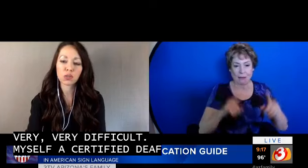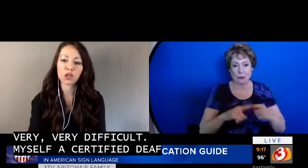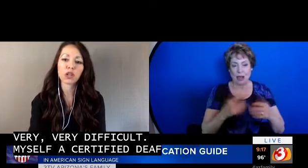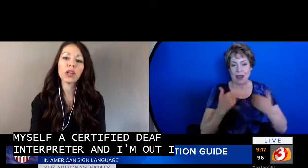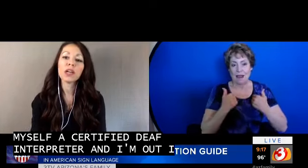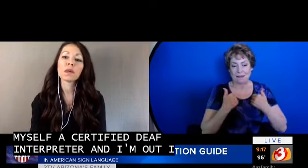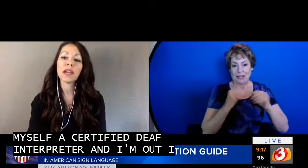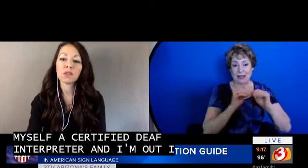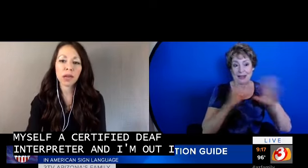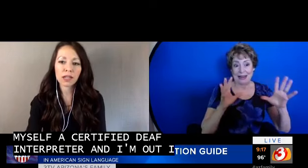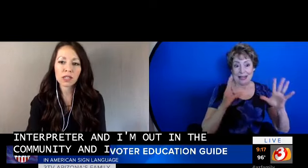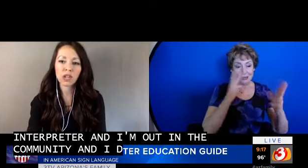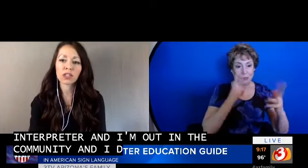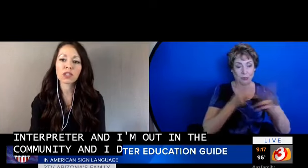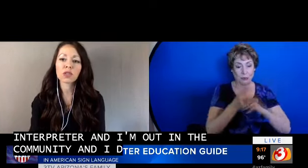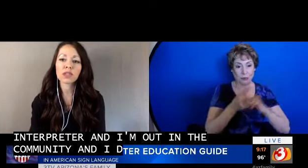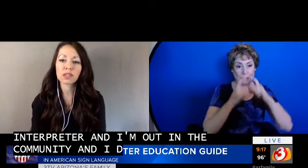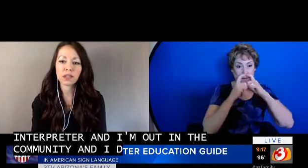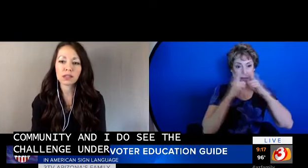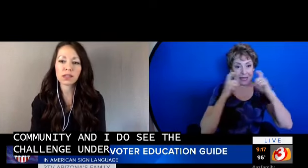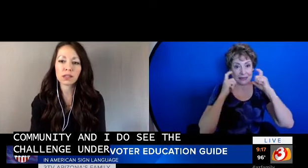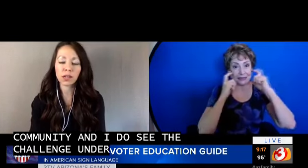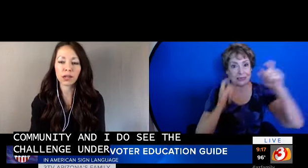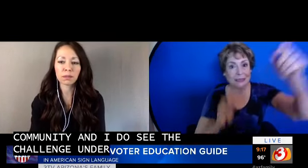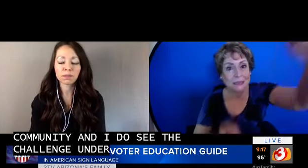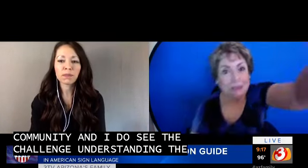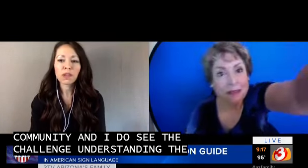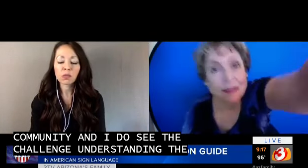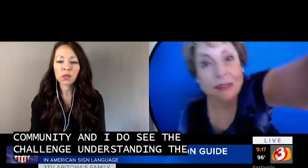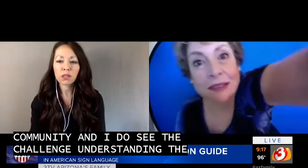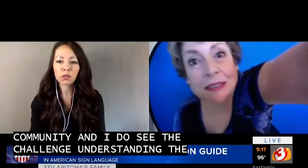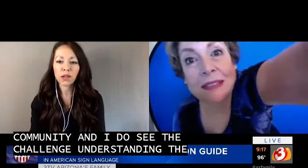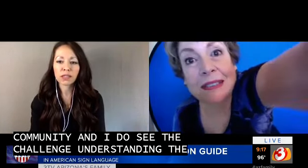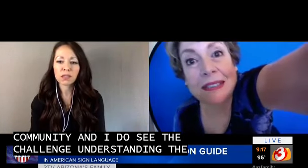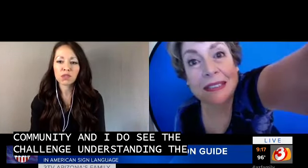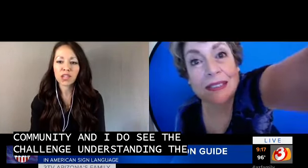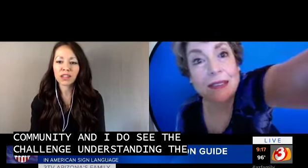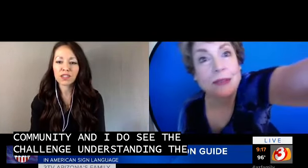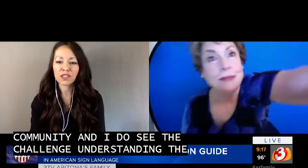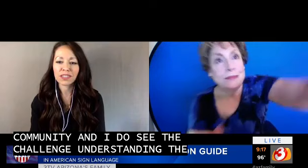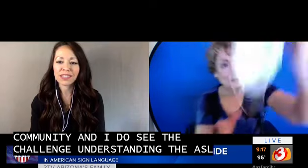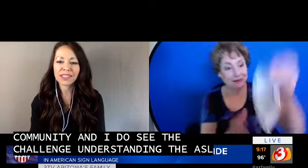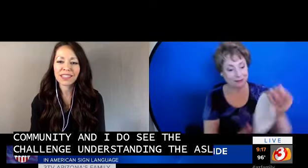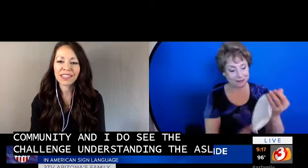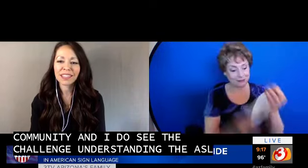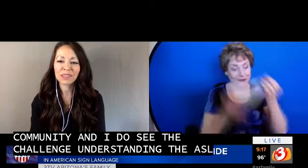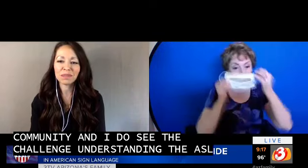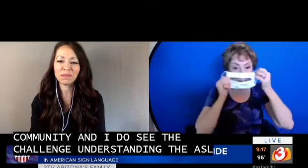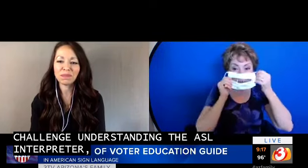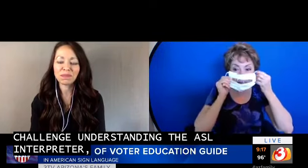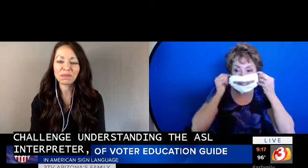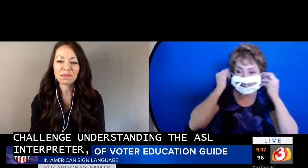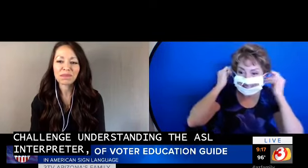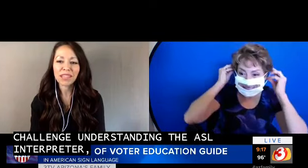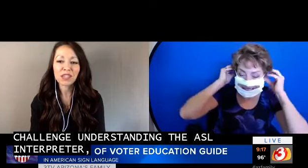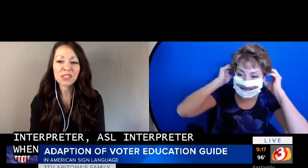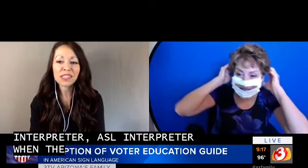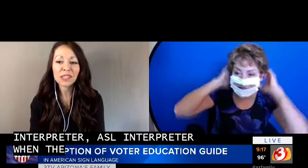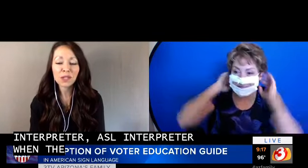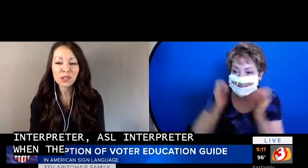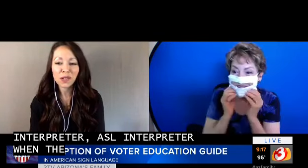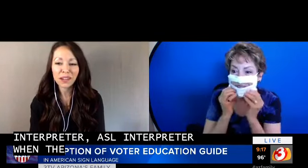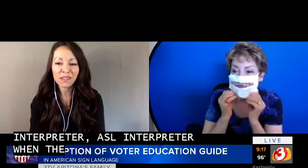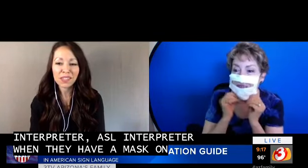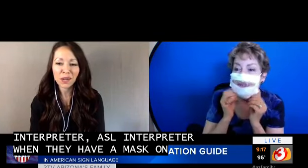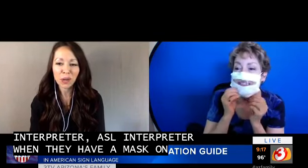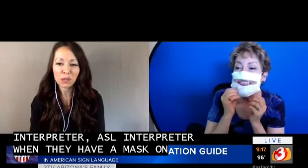hearing interpreter, when they have a mask on. And so this does really provide some challenges. As you can